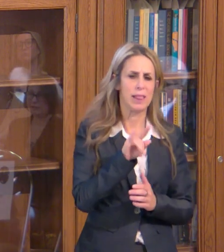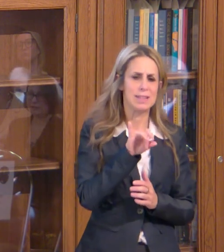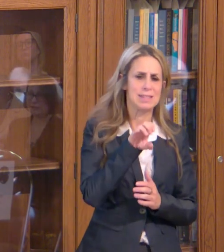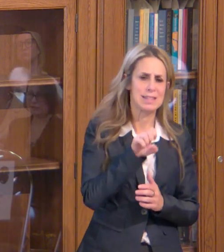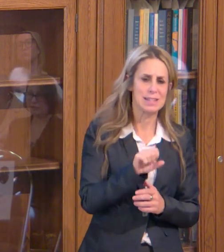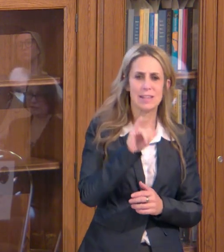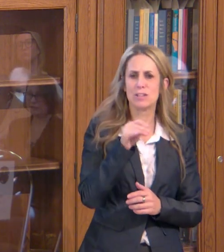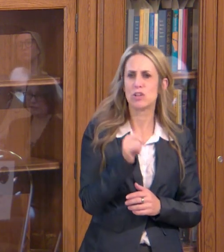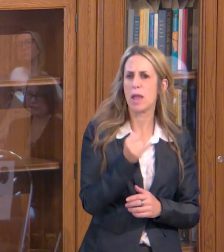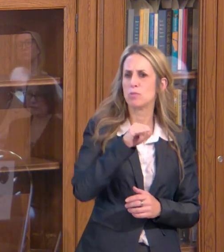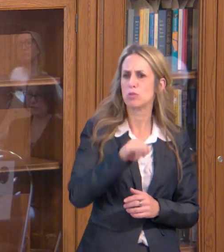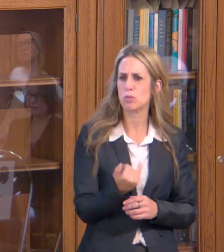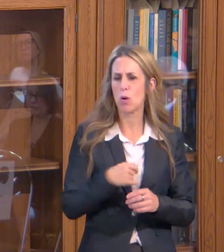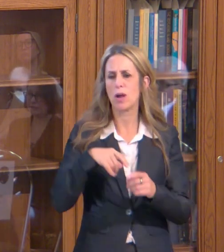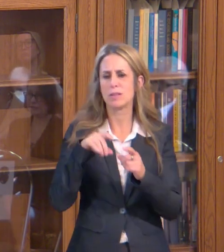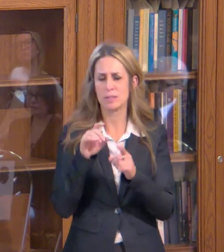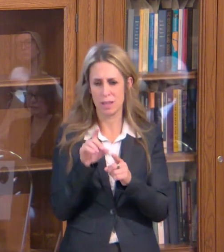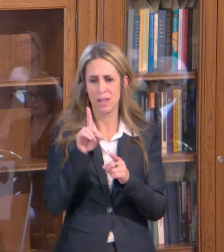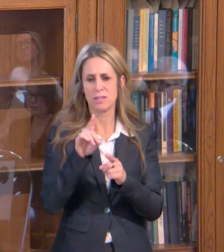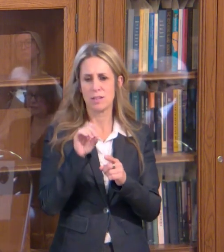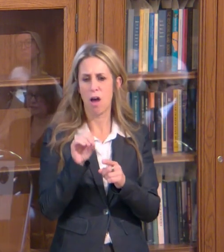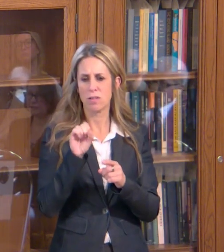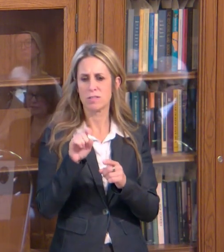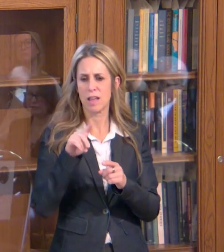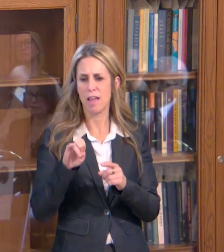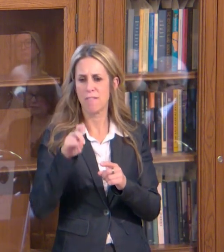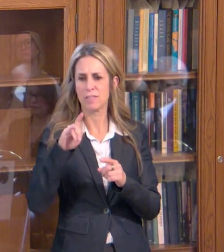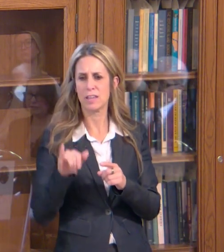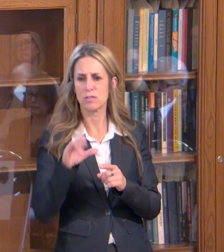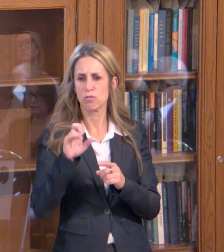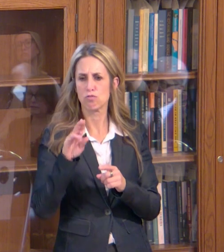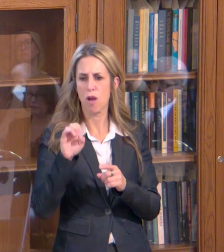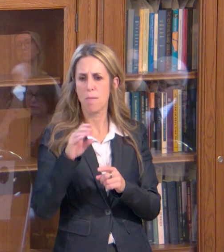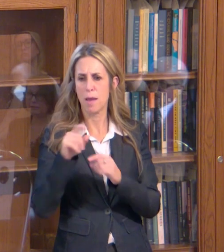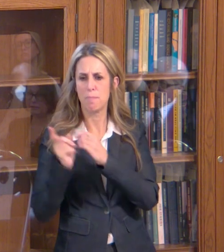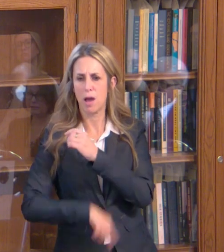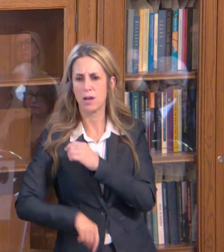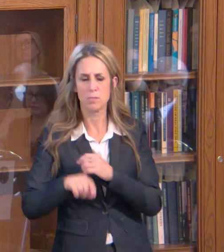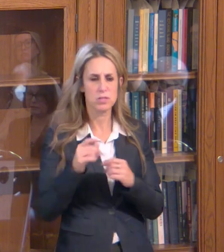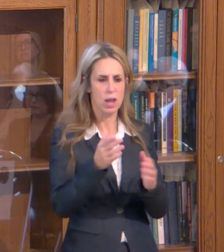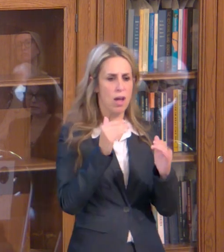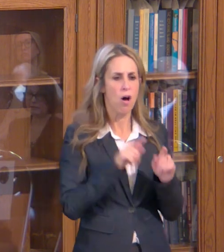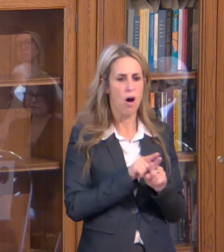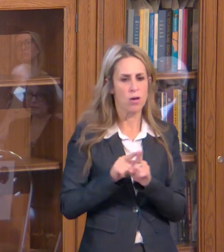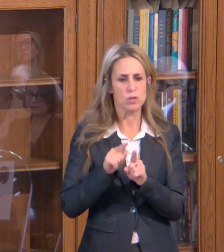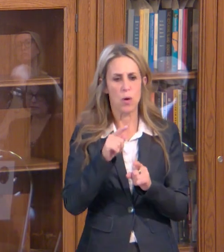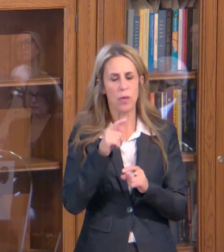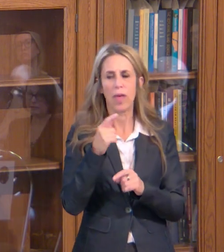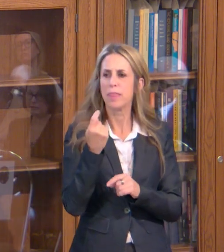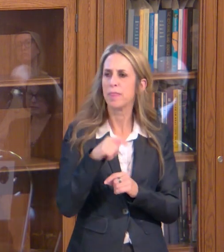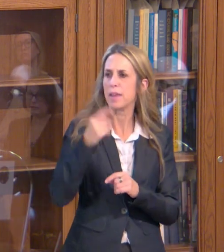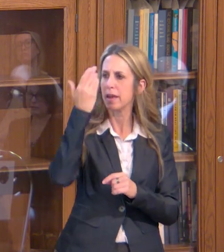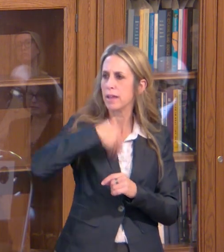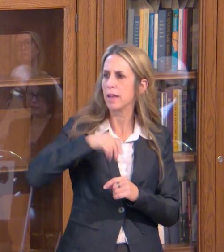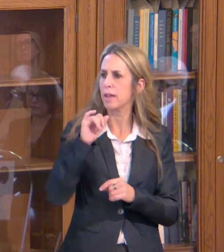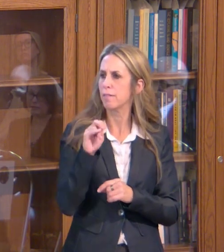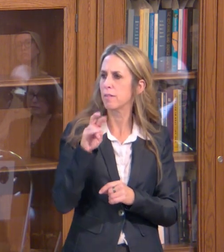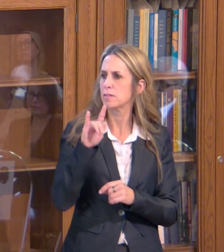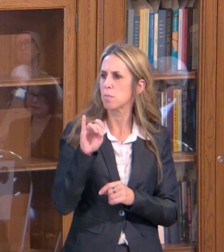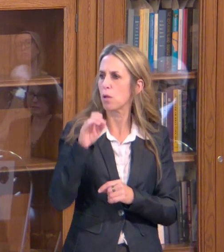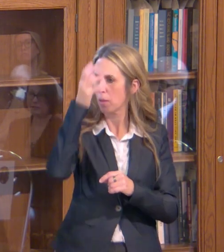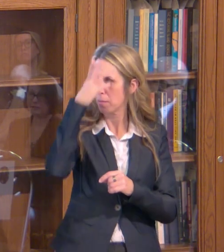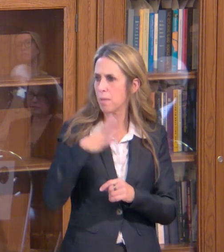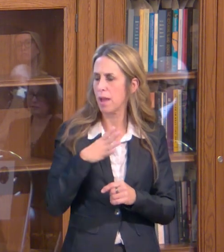Joyce Dusty's Crime and Punishment Ralph Ellison's Invisible Man all great books of the